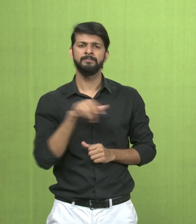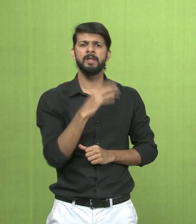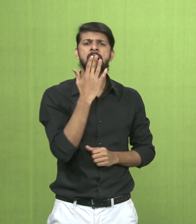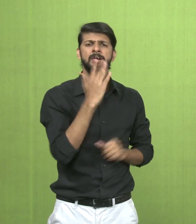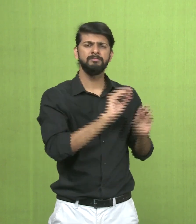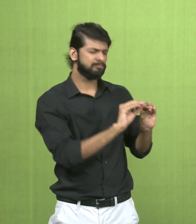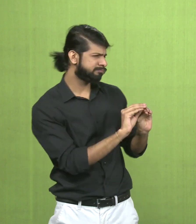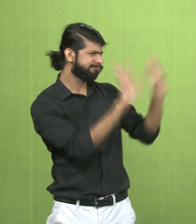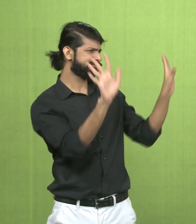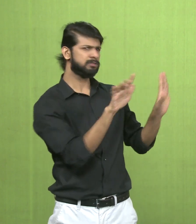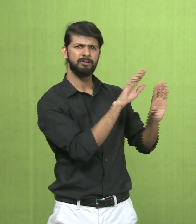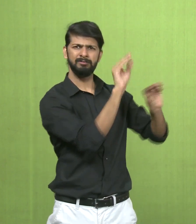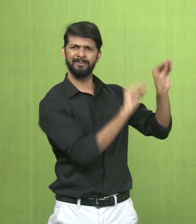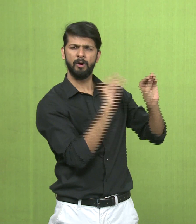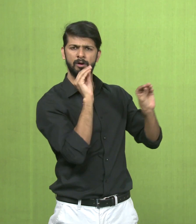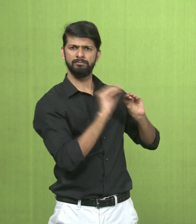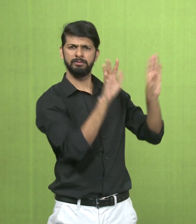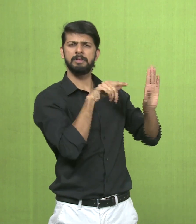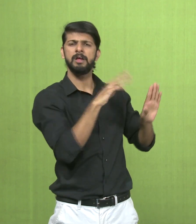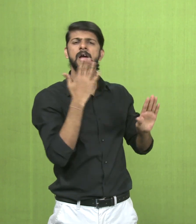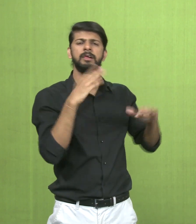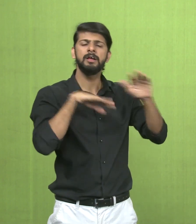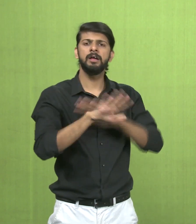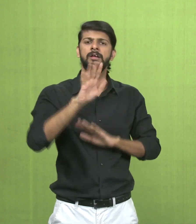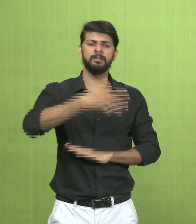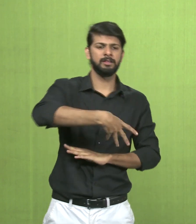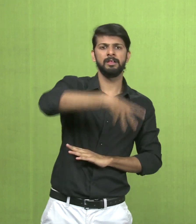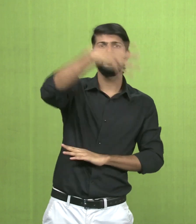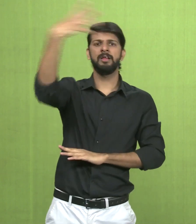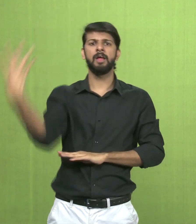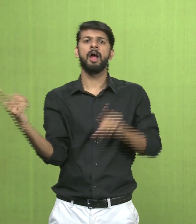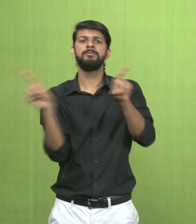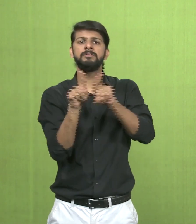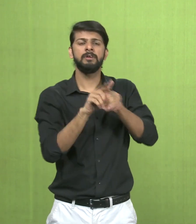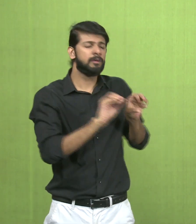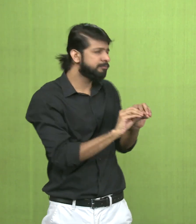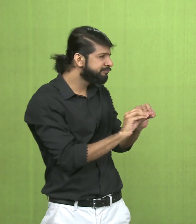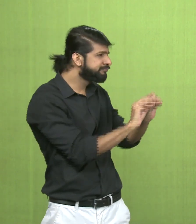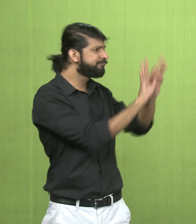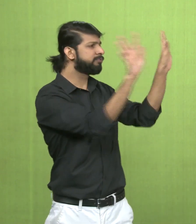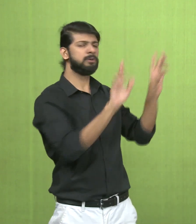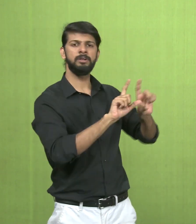Answer number 5. The color effect of this composition